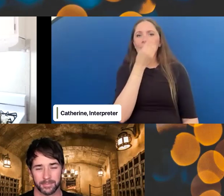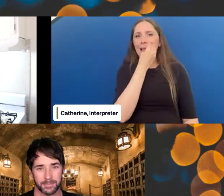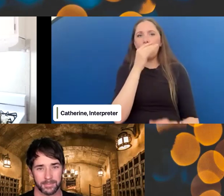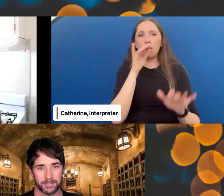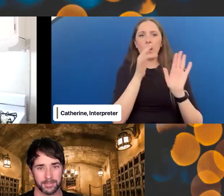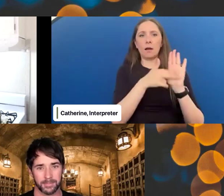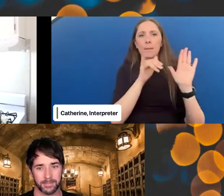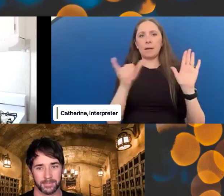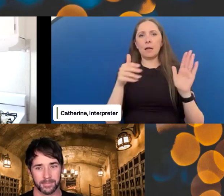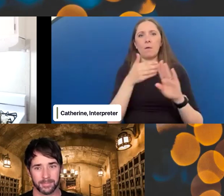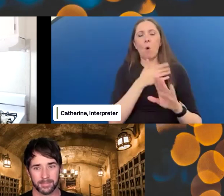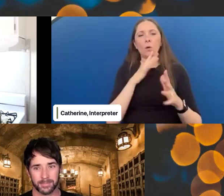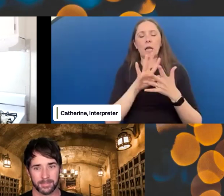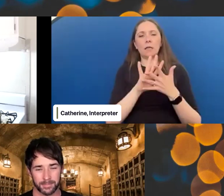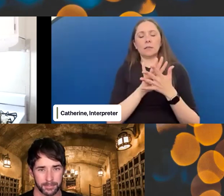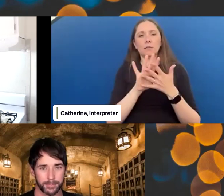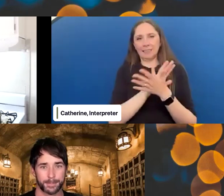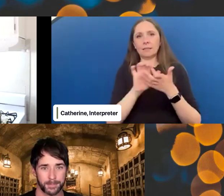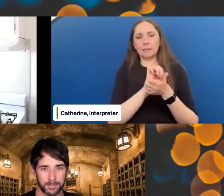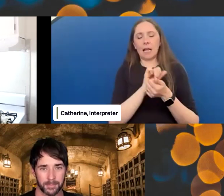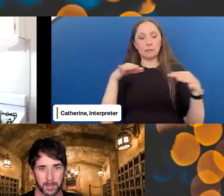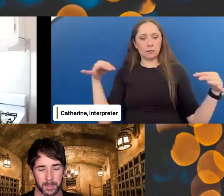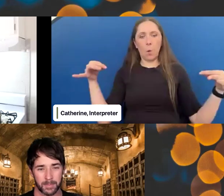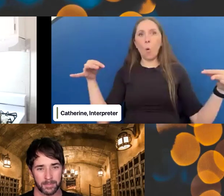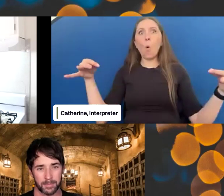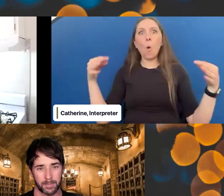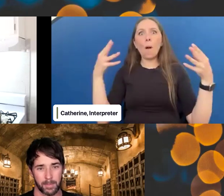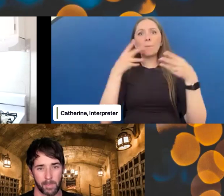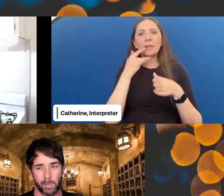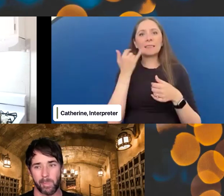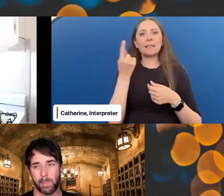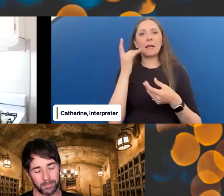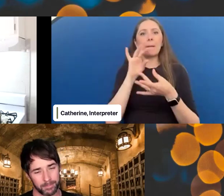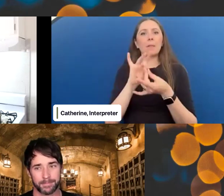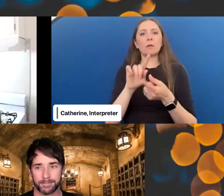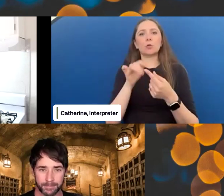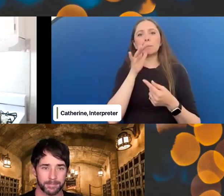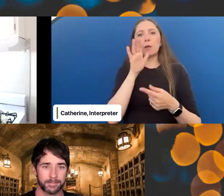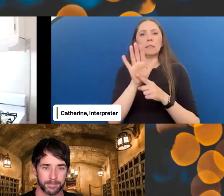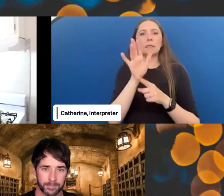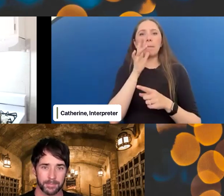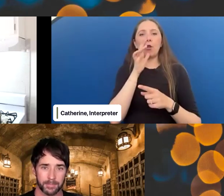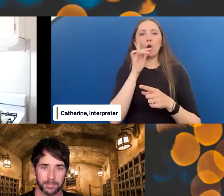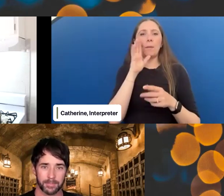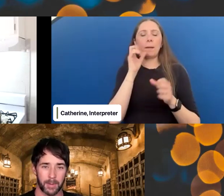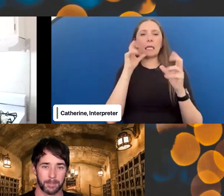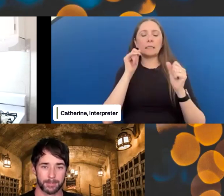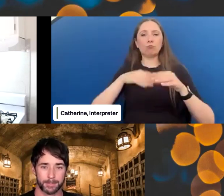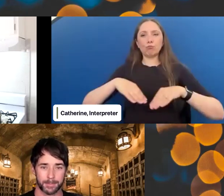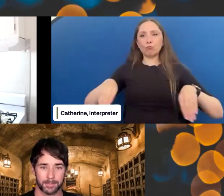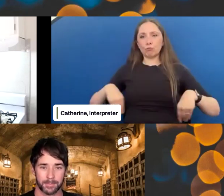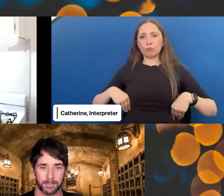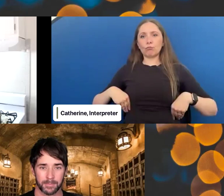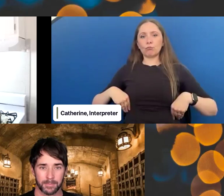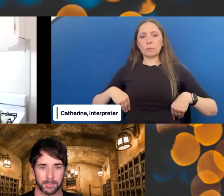was before it was weathered down. I'm like, this is perfect because I think if he has something that belongs to a mother, his mother figure, I think that'd be amazing. And